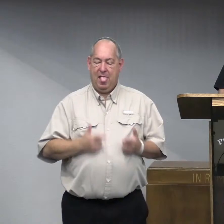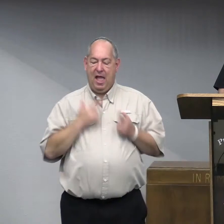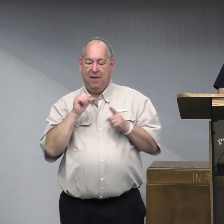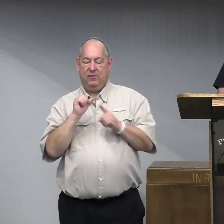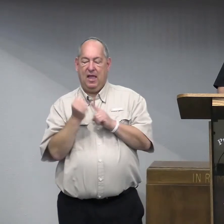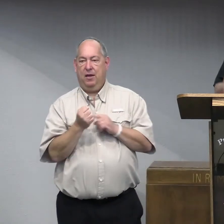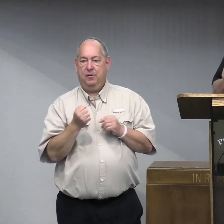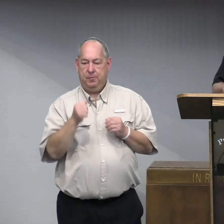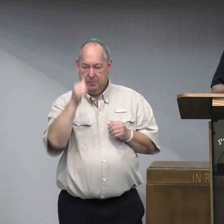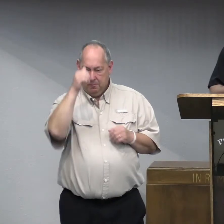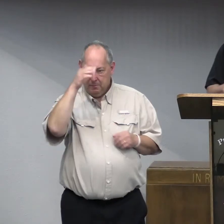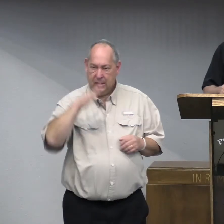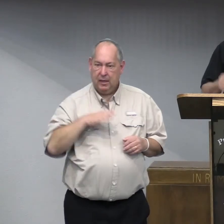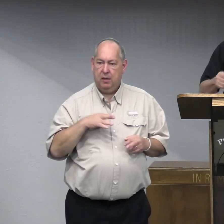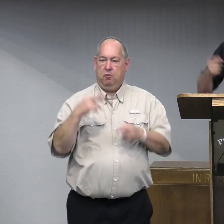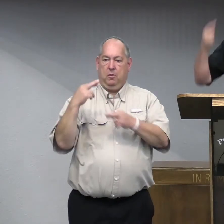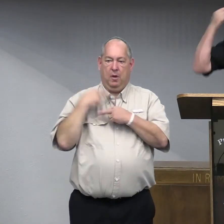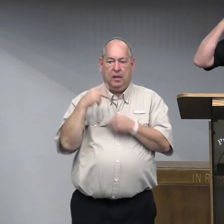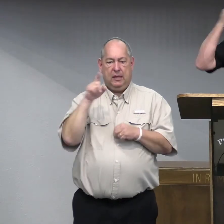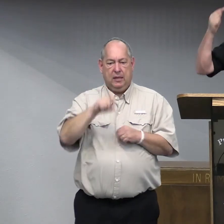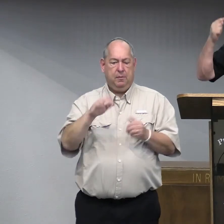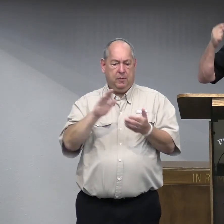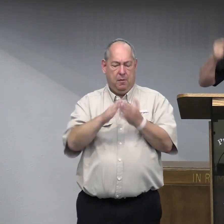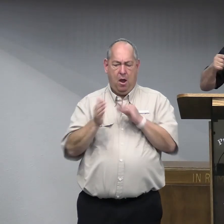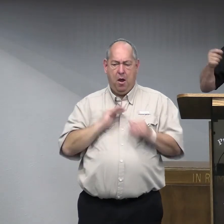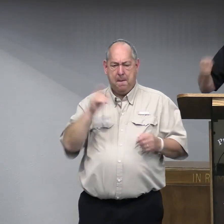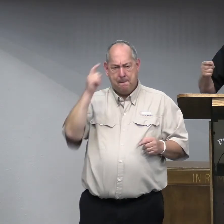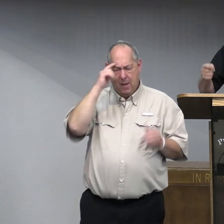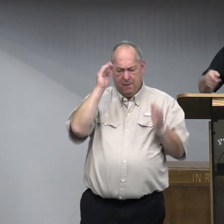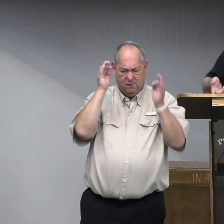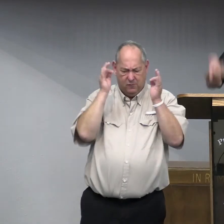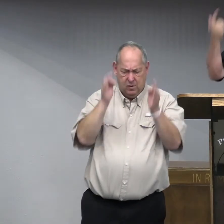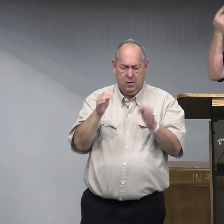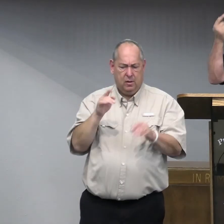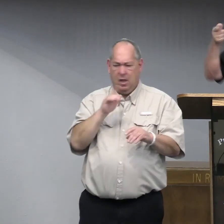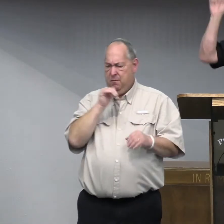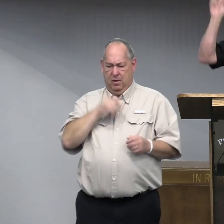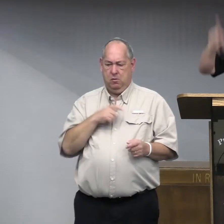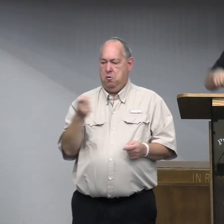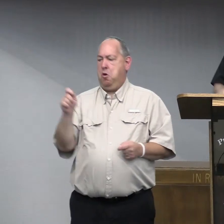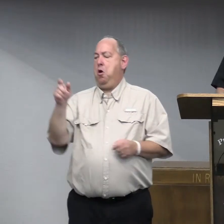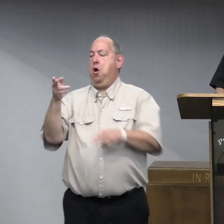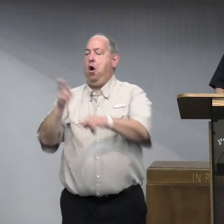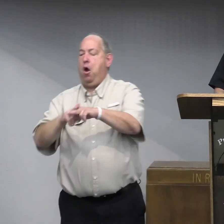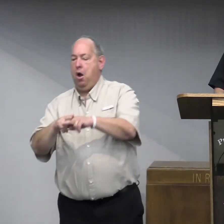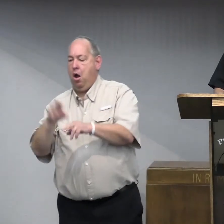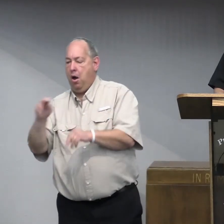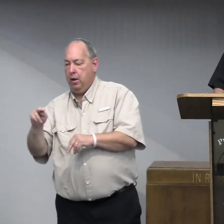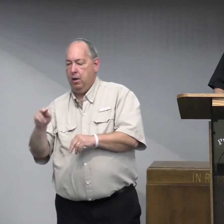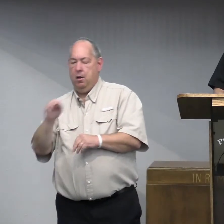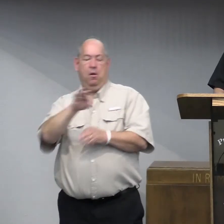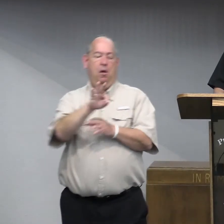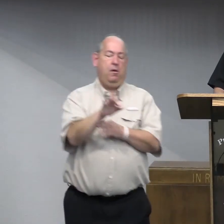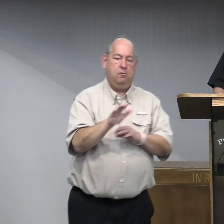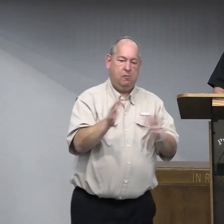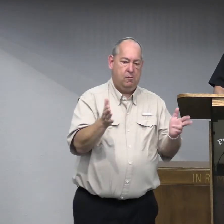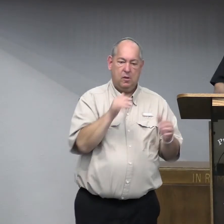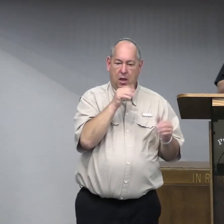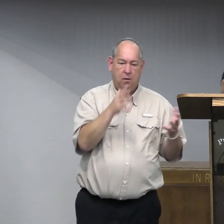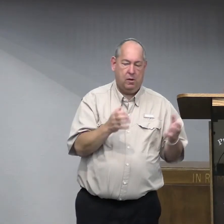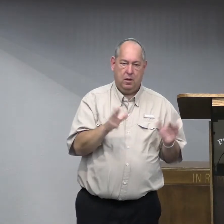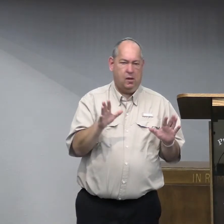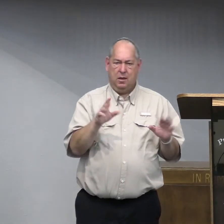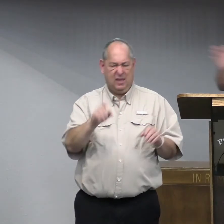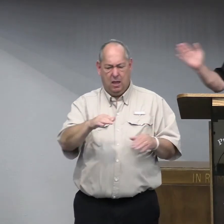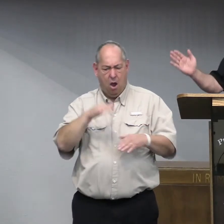men. Responsibility must be our mindset. It's not something we turn on and turn off when we care to. It must